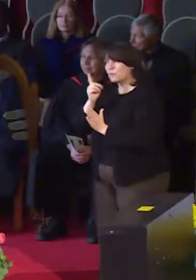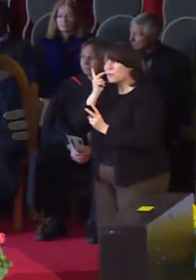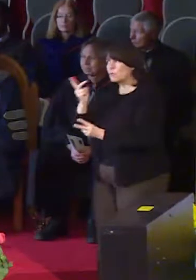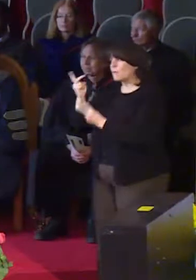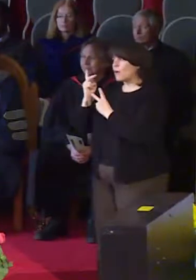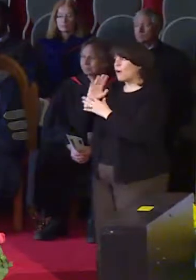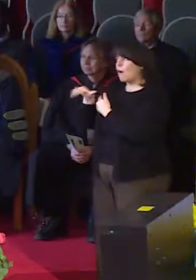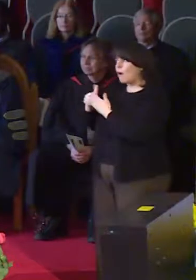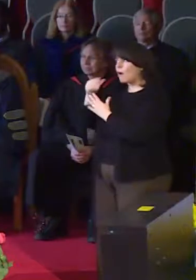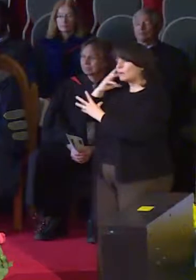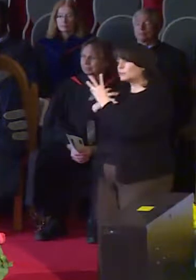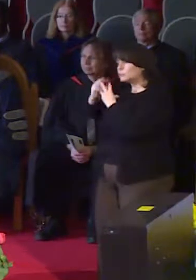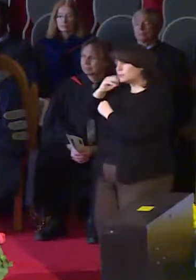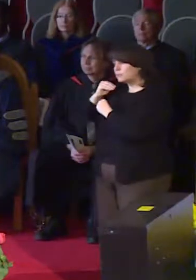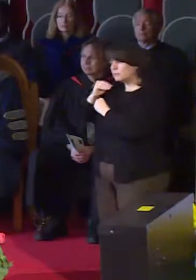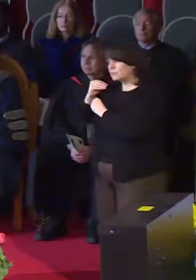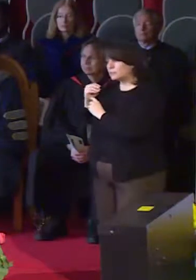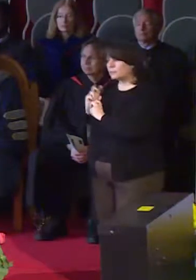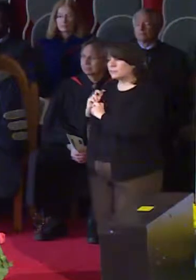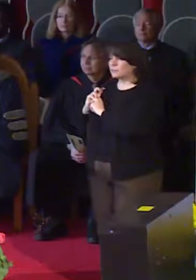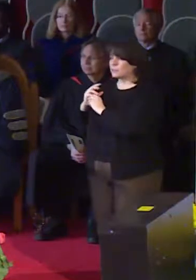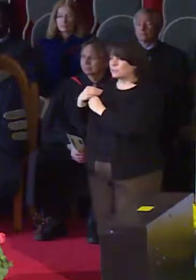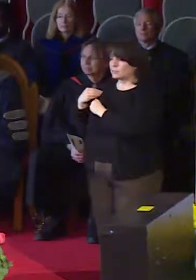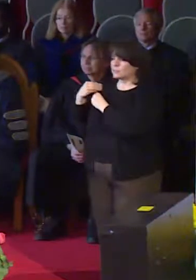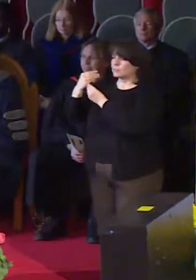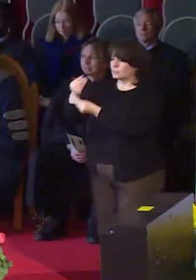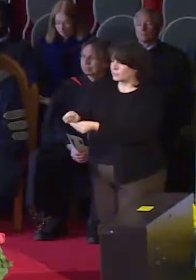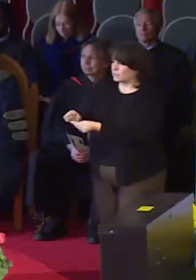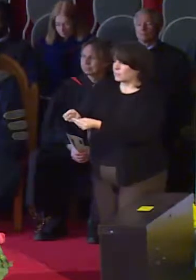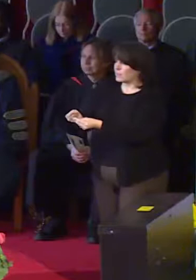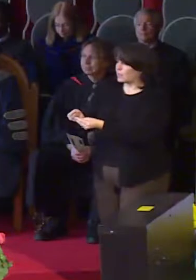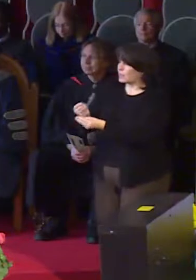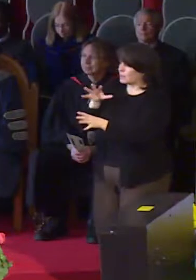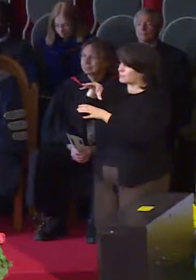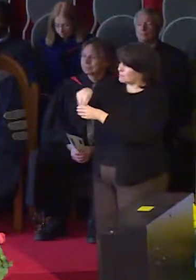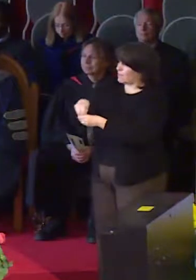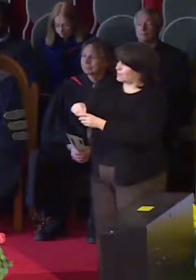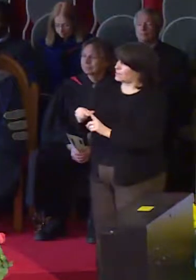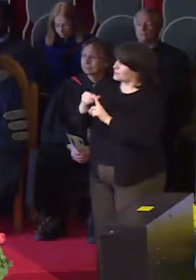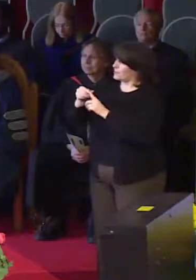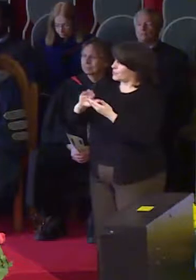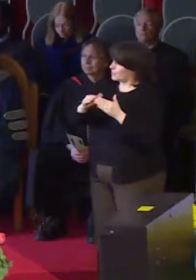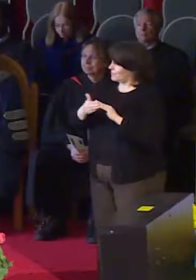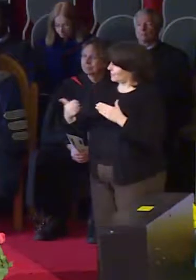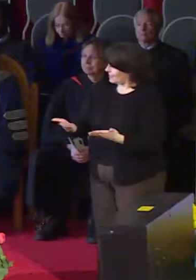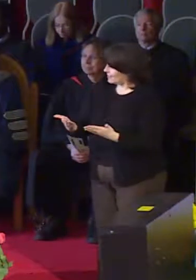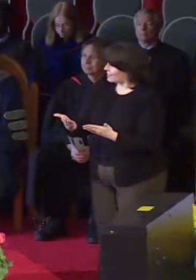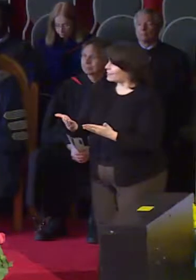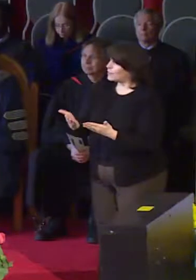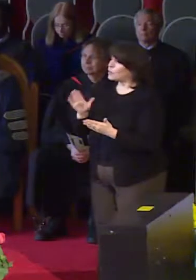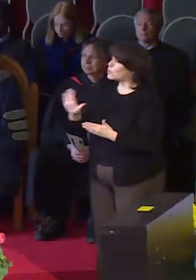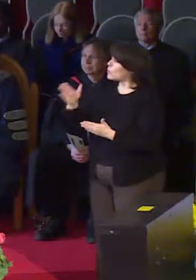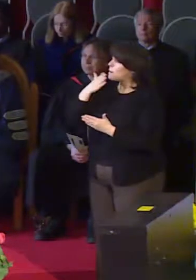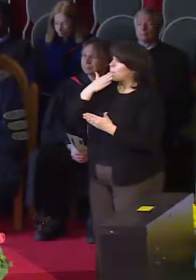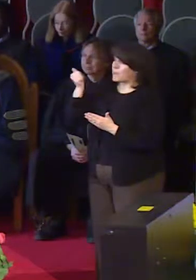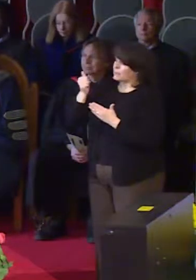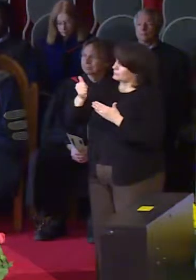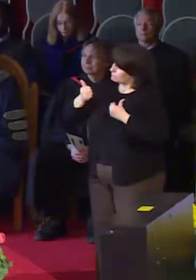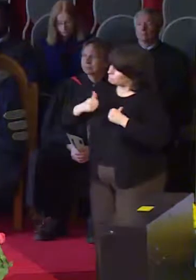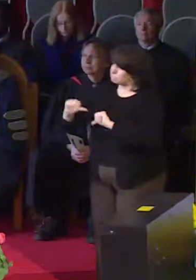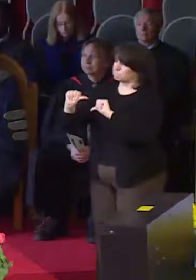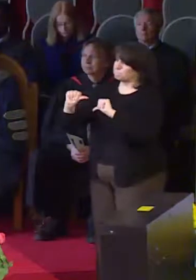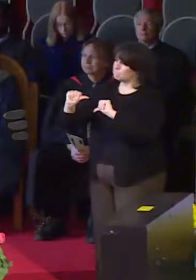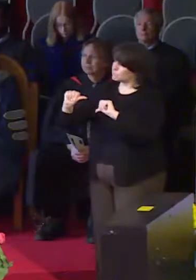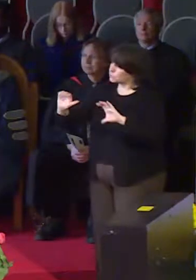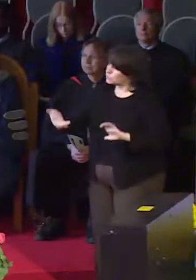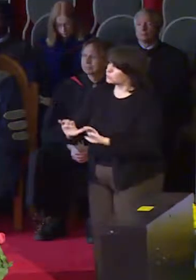Guelph experiences as learners and as members of a very special community, and to bring the very best you have to offer to each